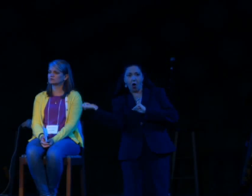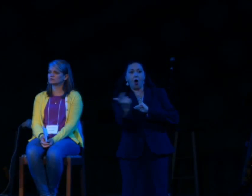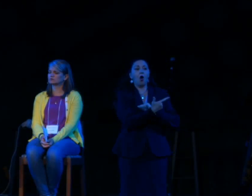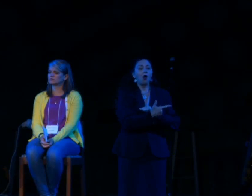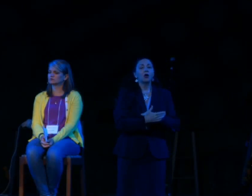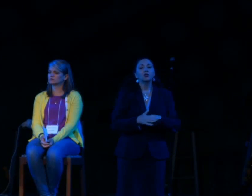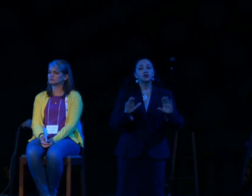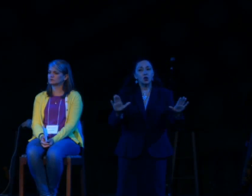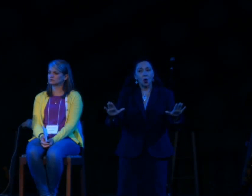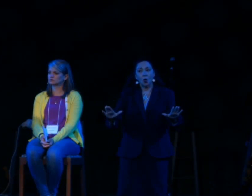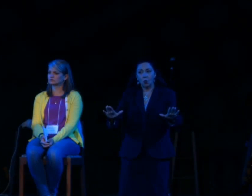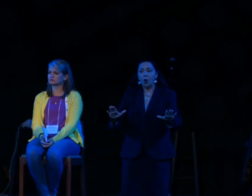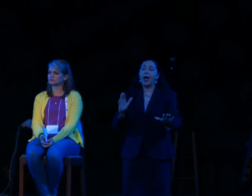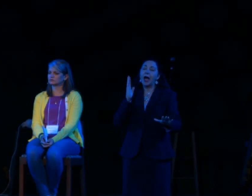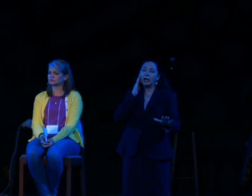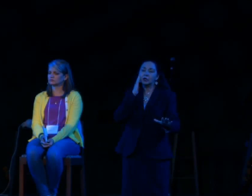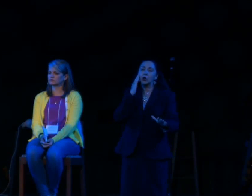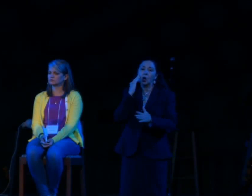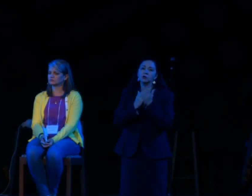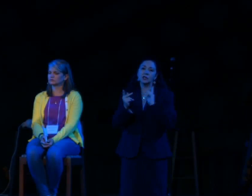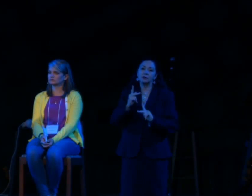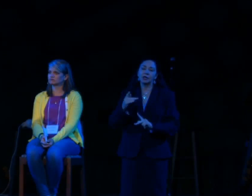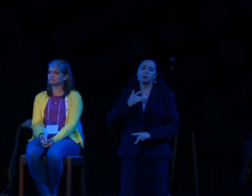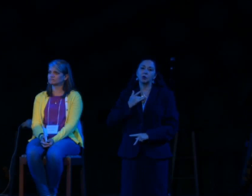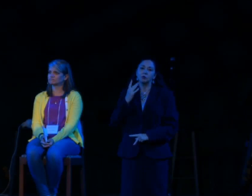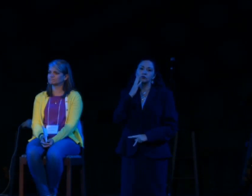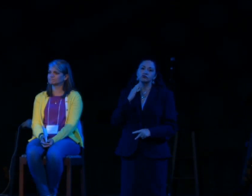those who are, there will be discouraging days,